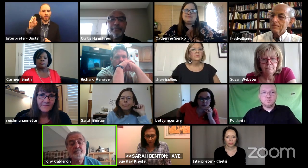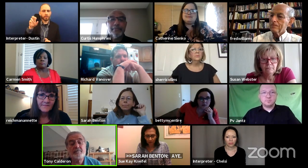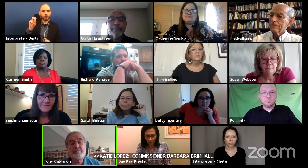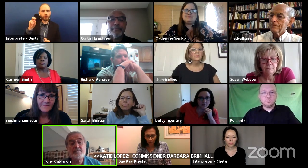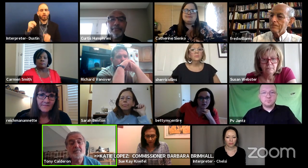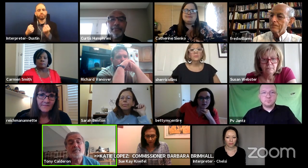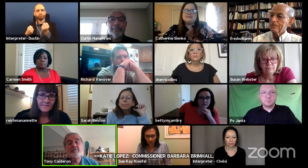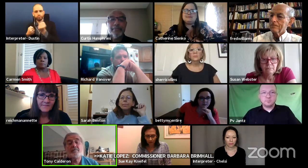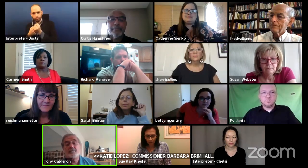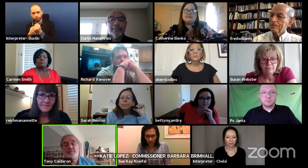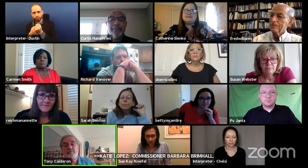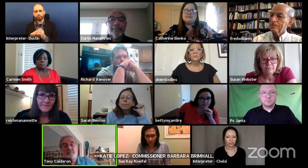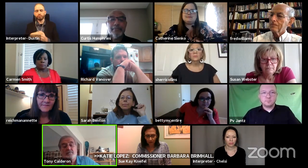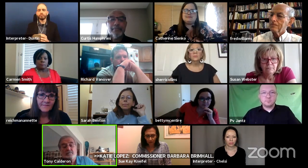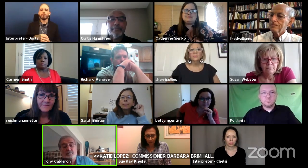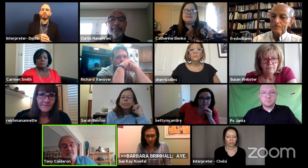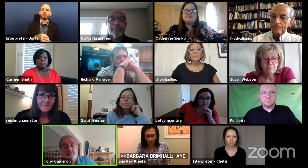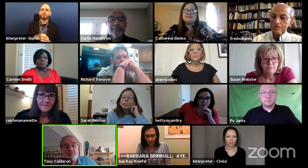Aye.